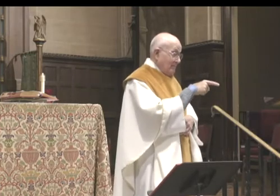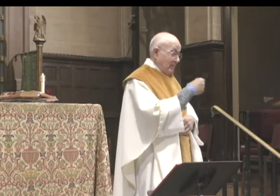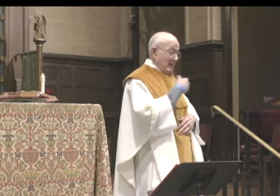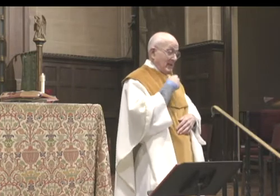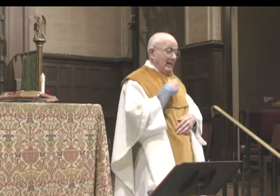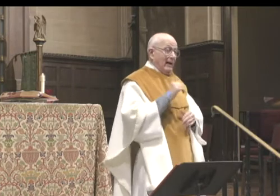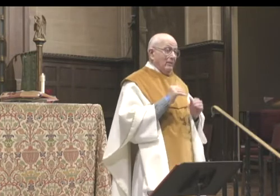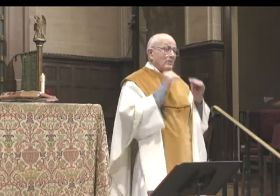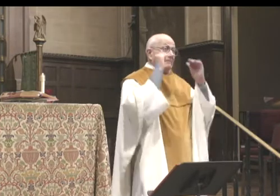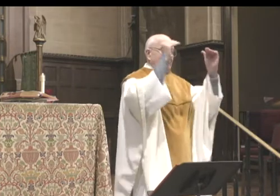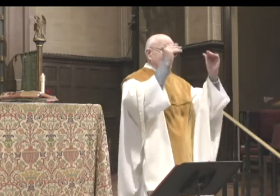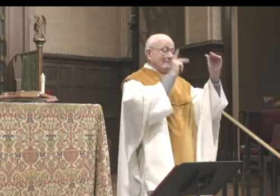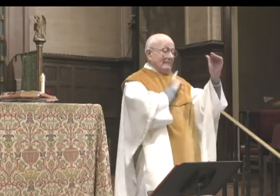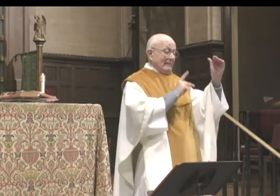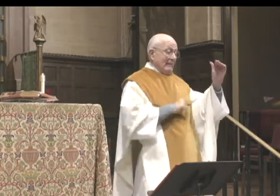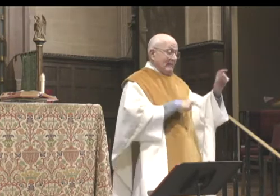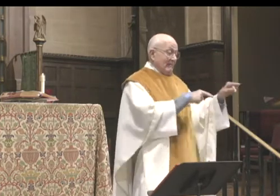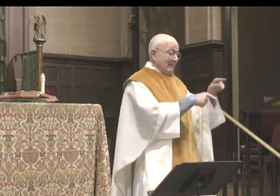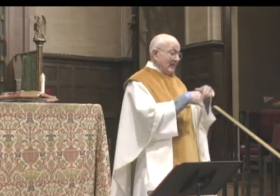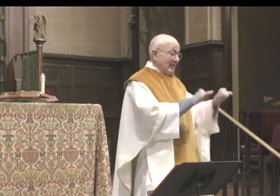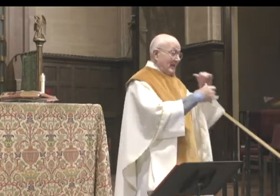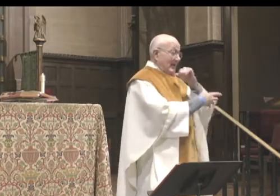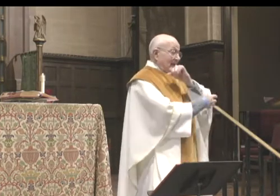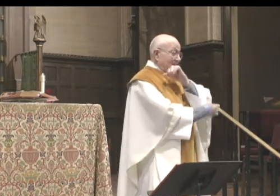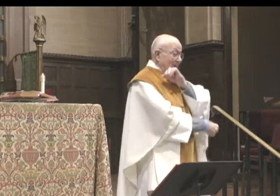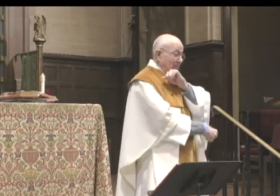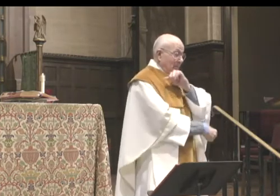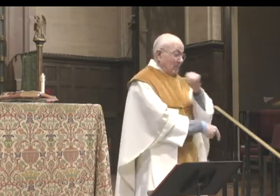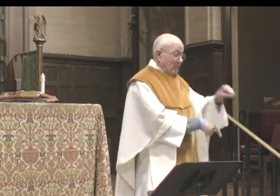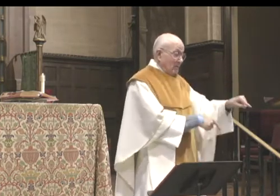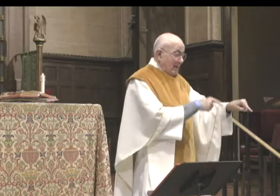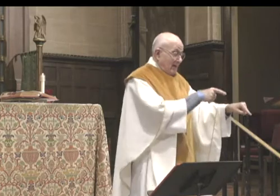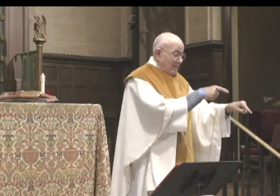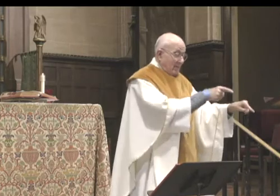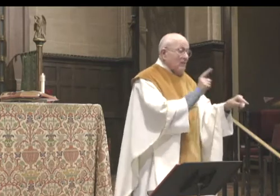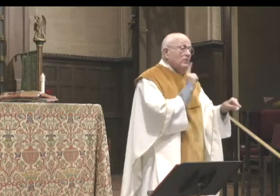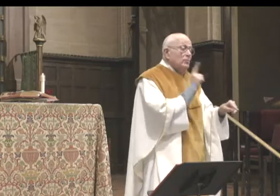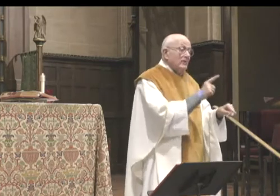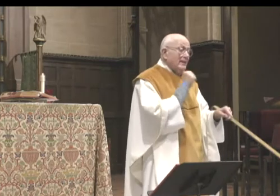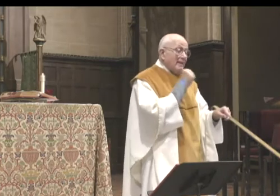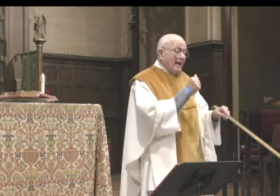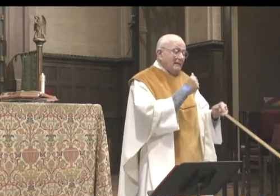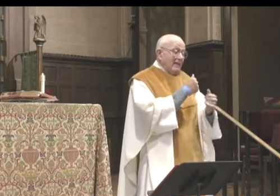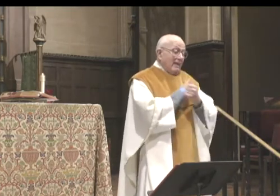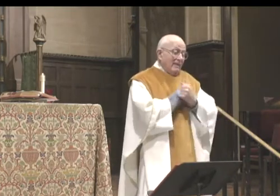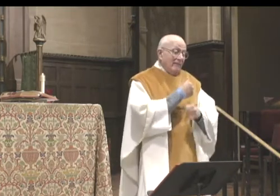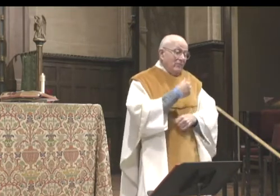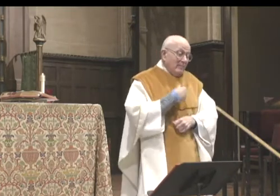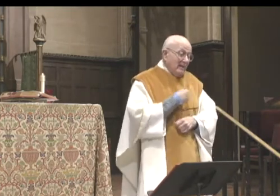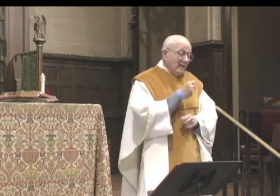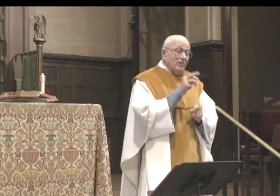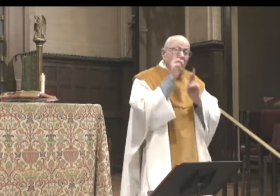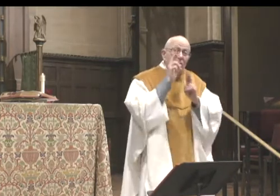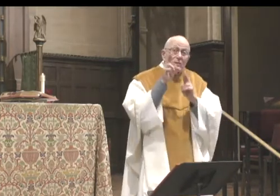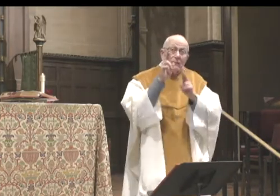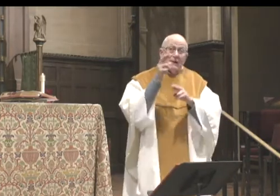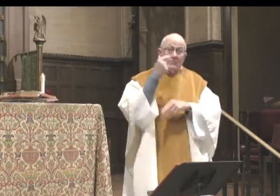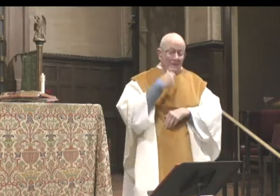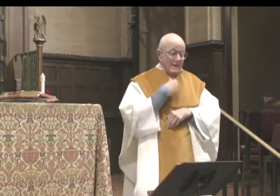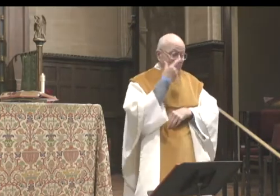her. Would you accept it? I am a royal king. You are a poor peasant. Would the girl really love